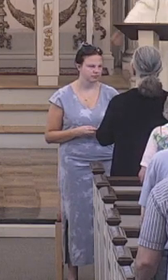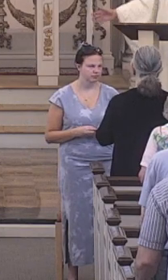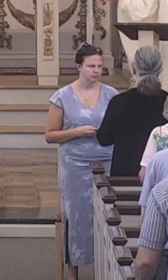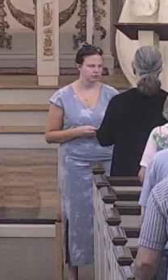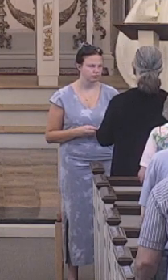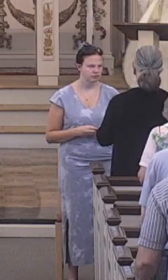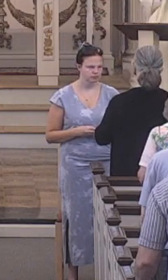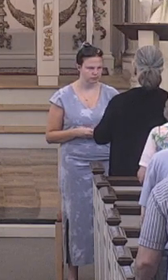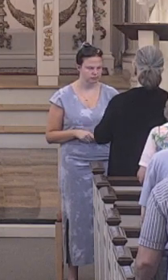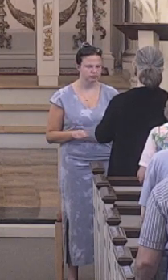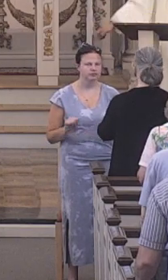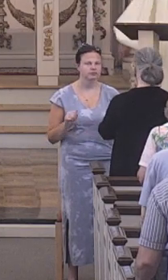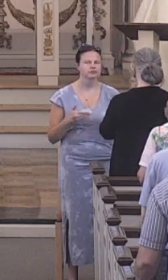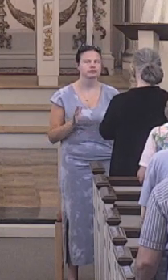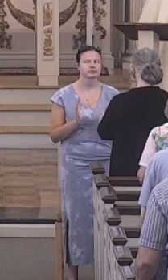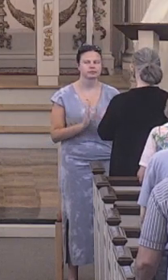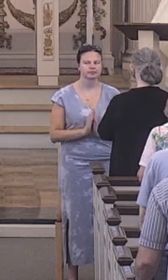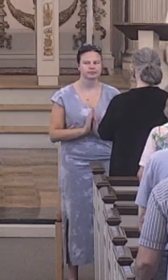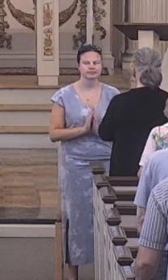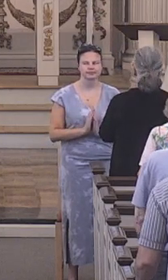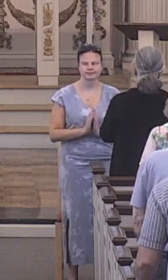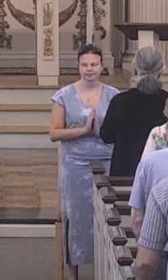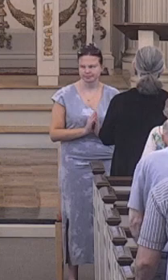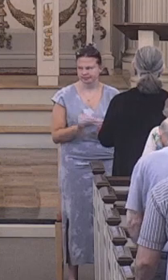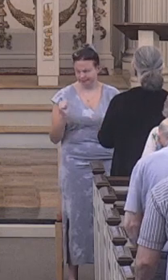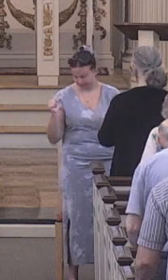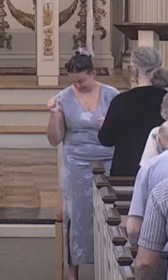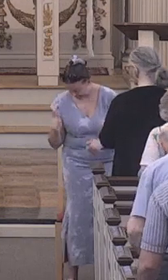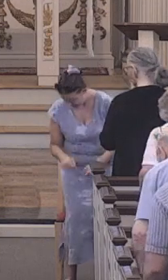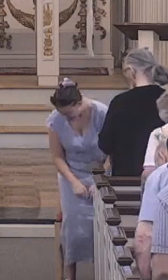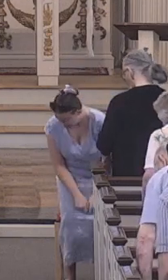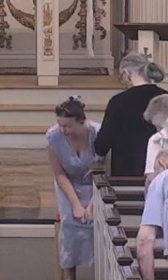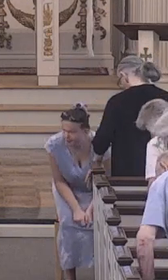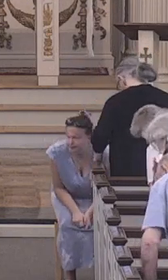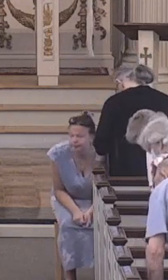in Jesus' name. Amen.